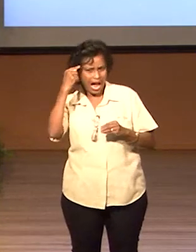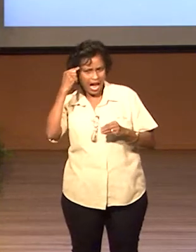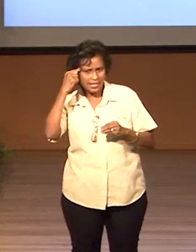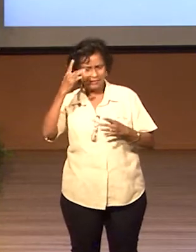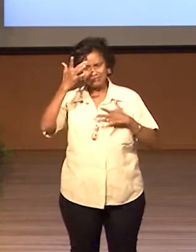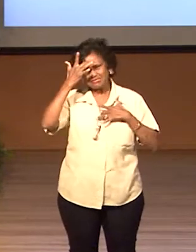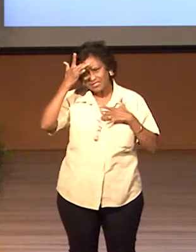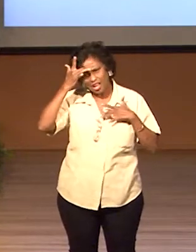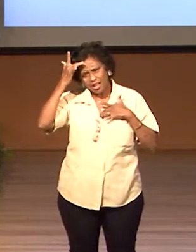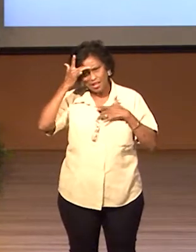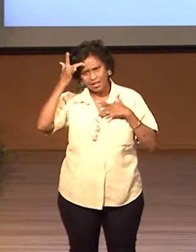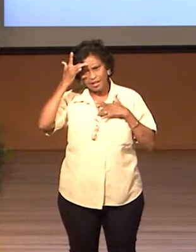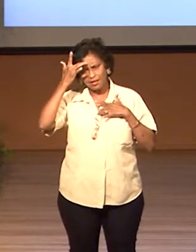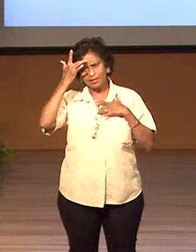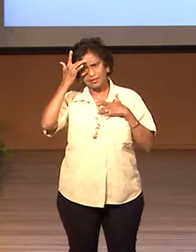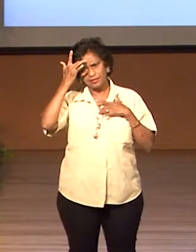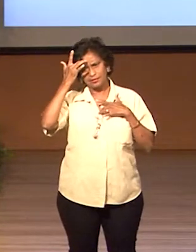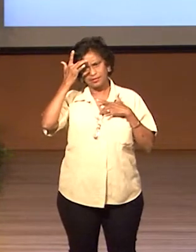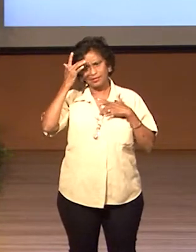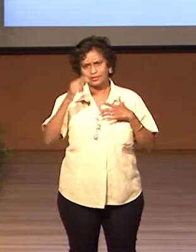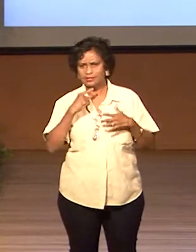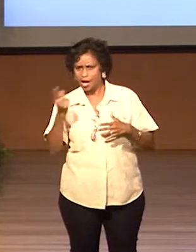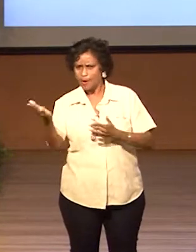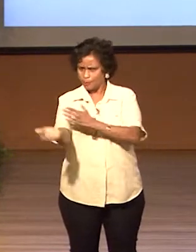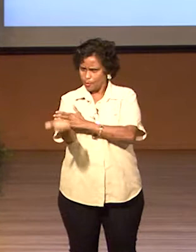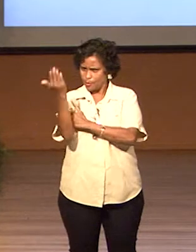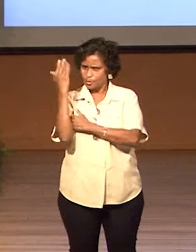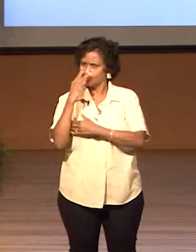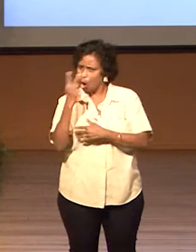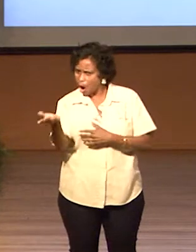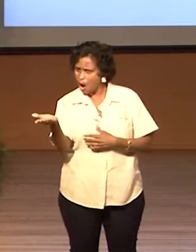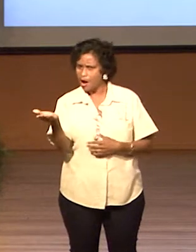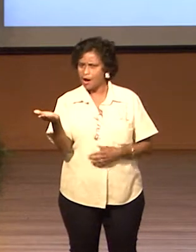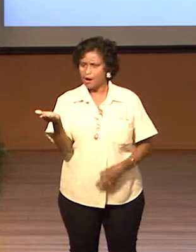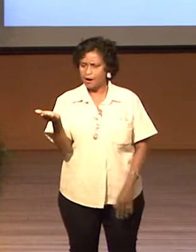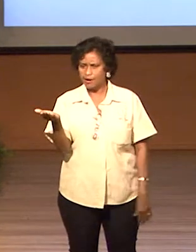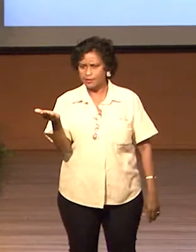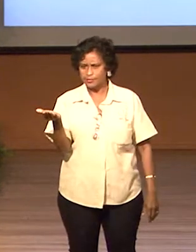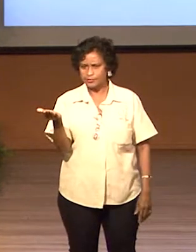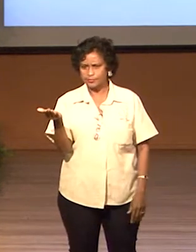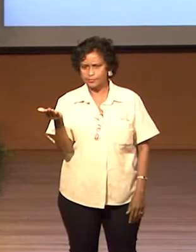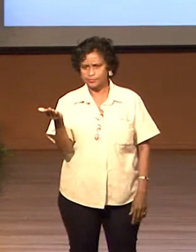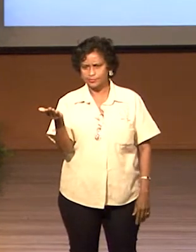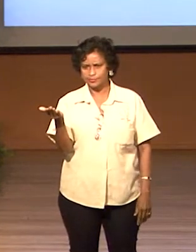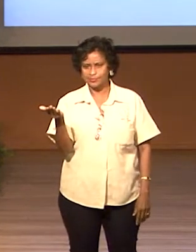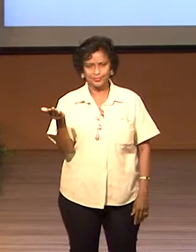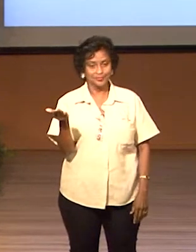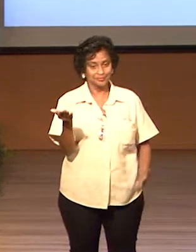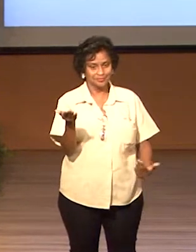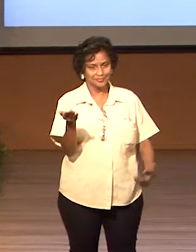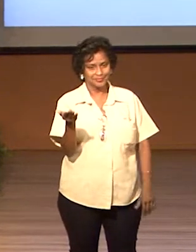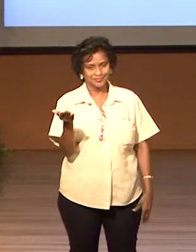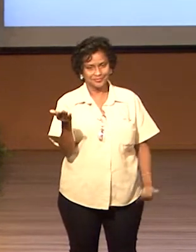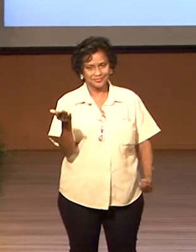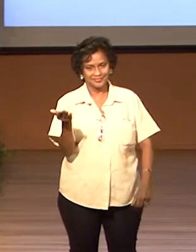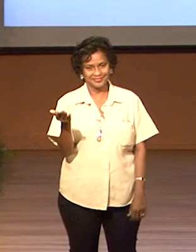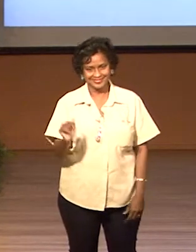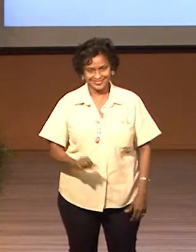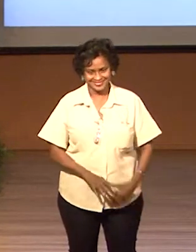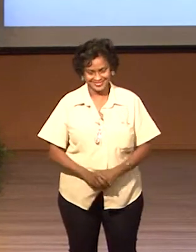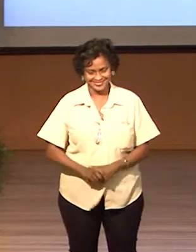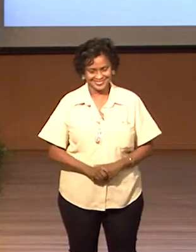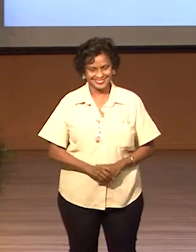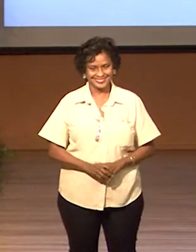putting together these slides, just this morning I saw breaking news on one of the sites that the child star of